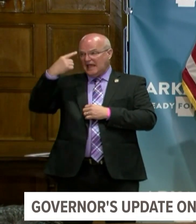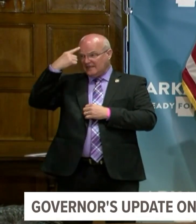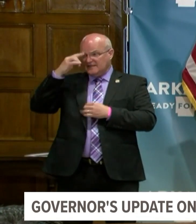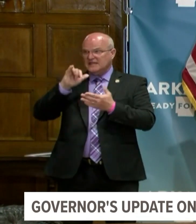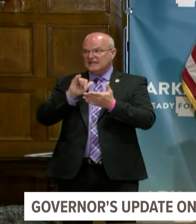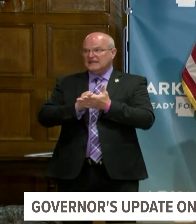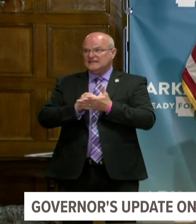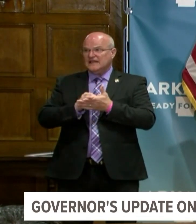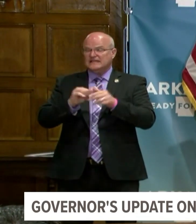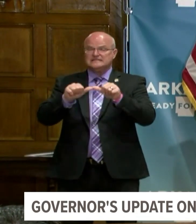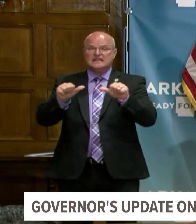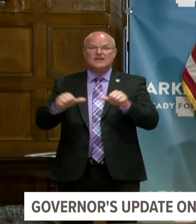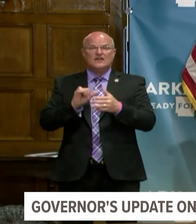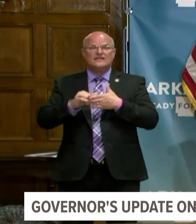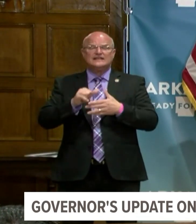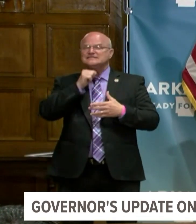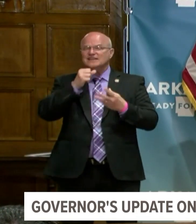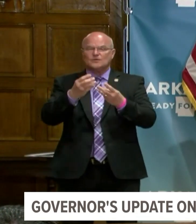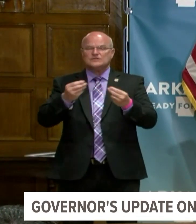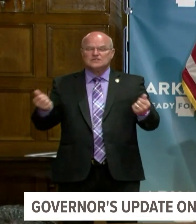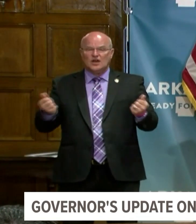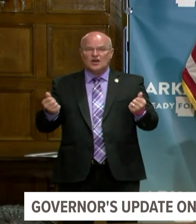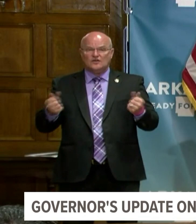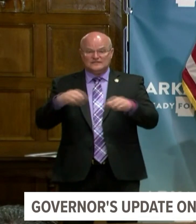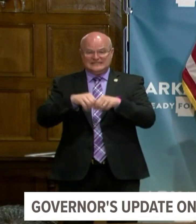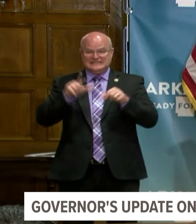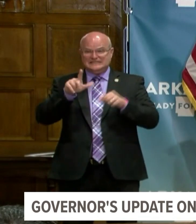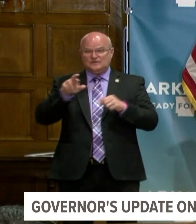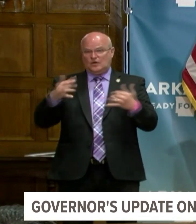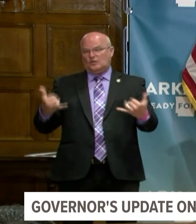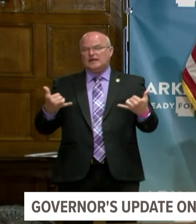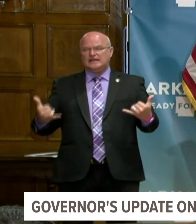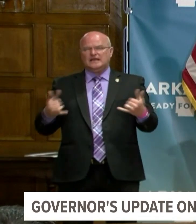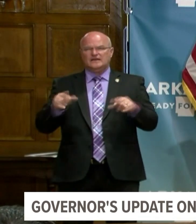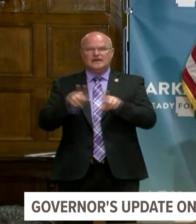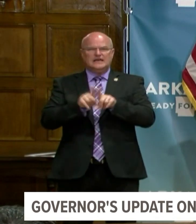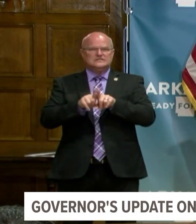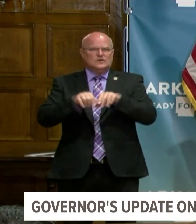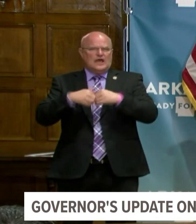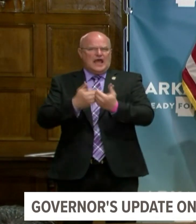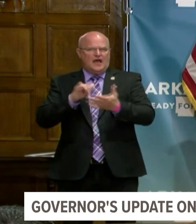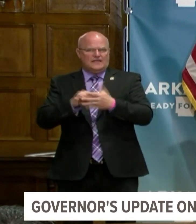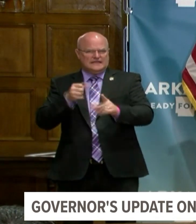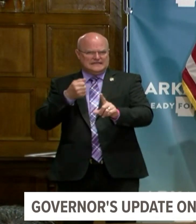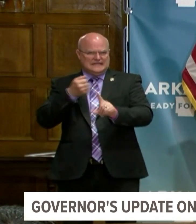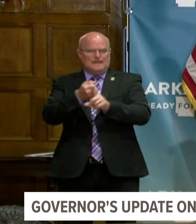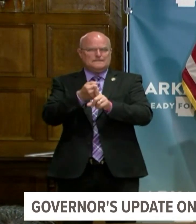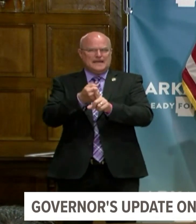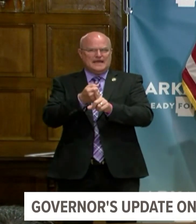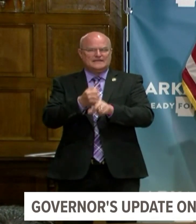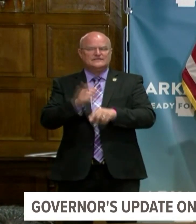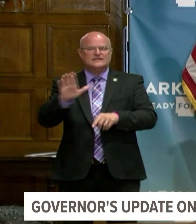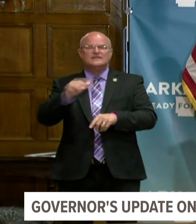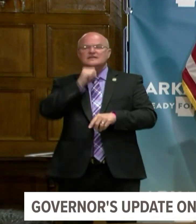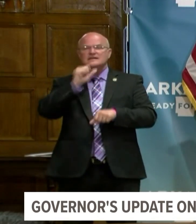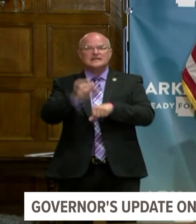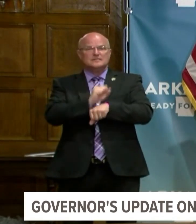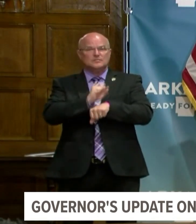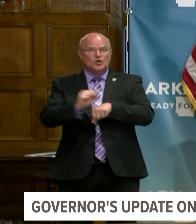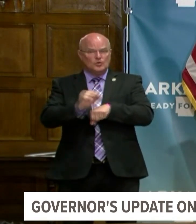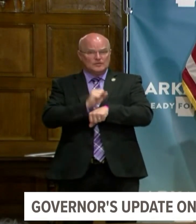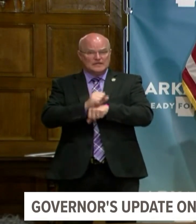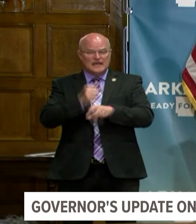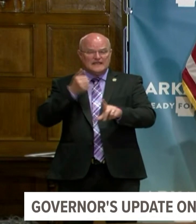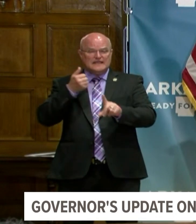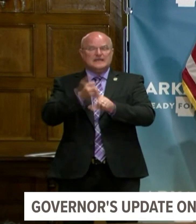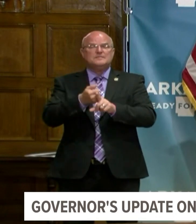think that's an area that's unresolved in the law right now as to how that impacts their unemployment, that